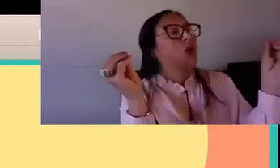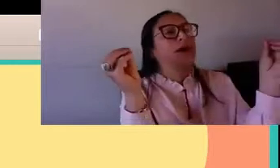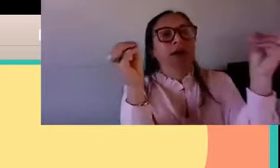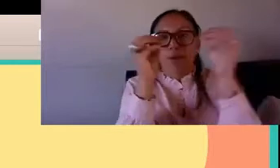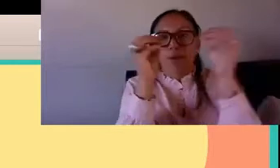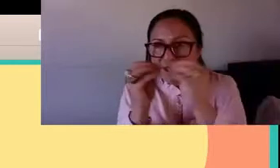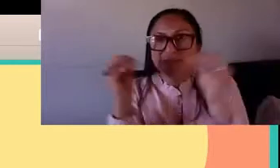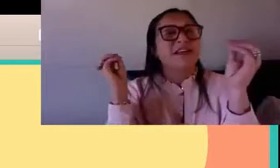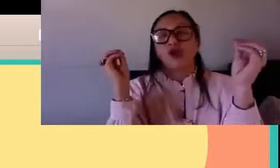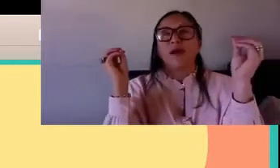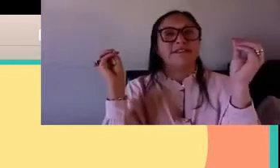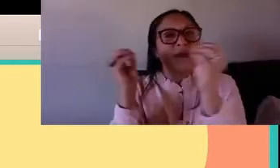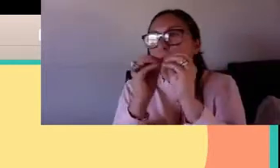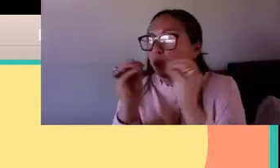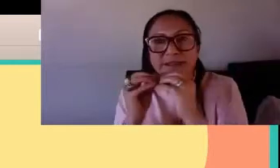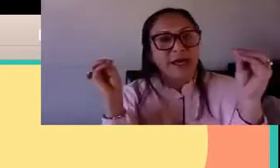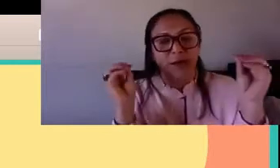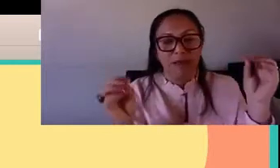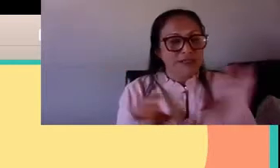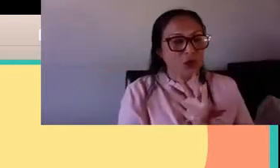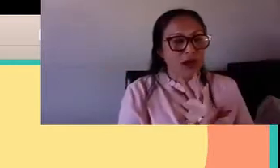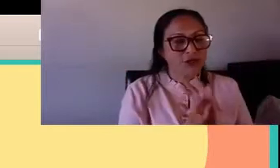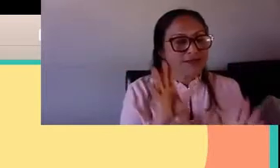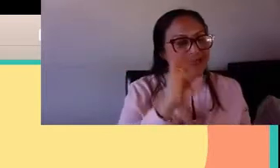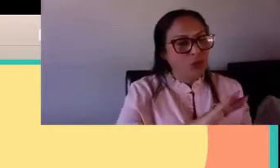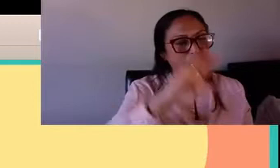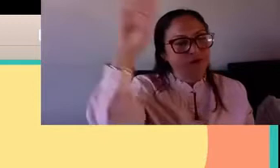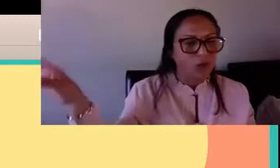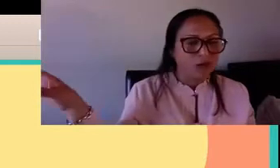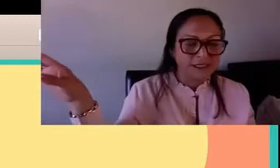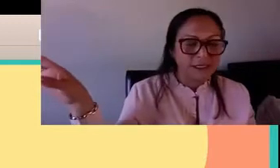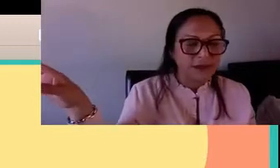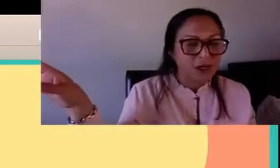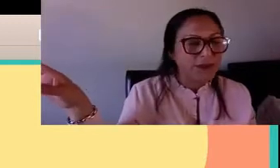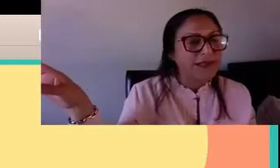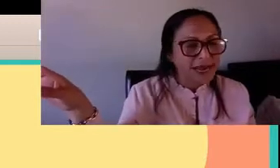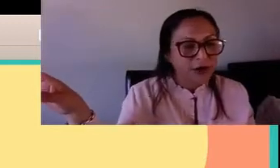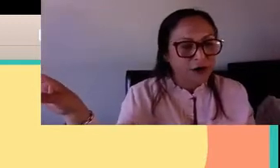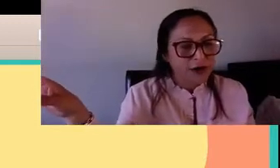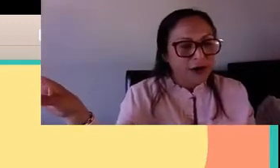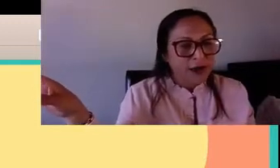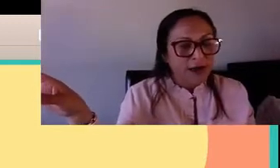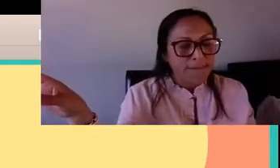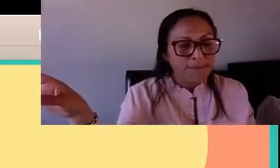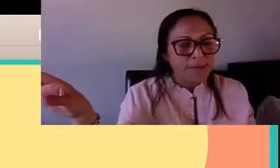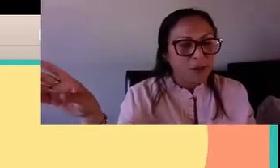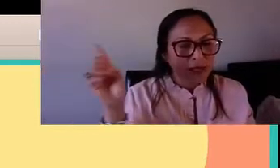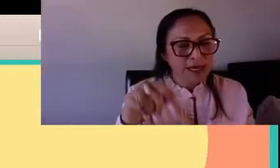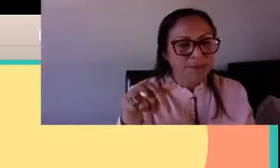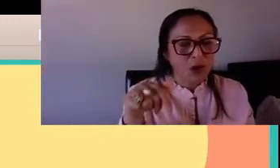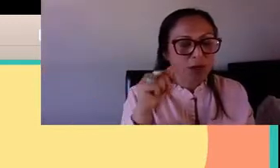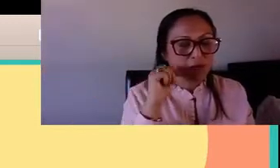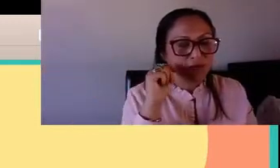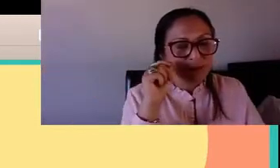want. More means toys. More means help. So I try to stay away from more until a little bit later, but we'll